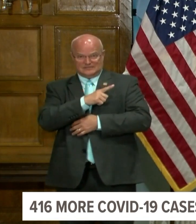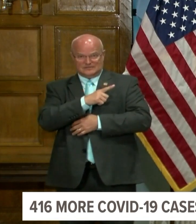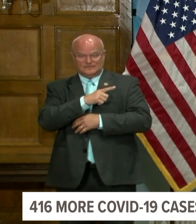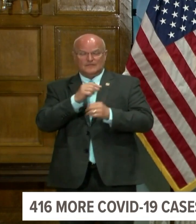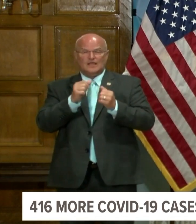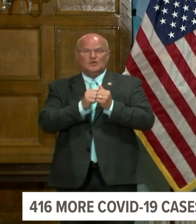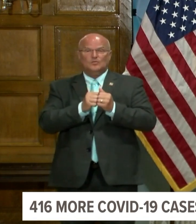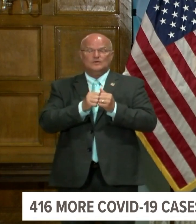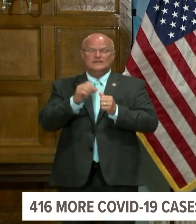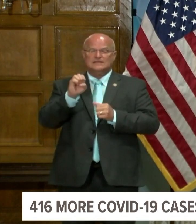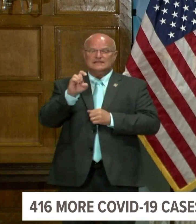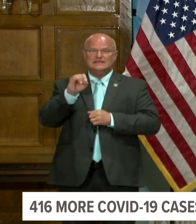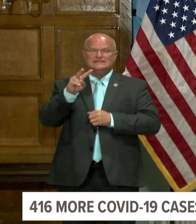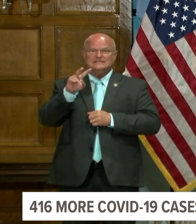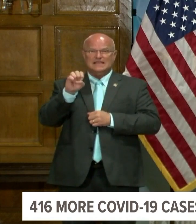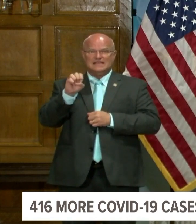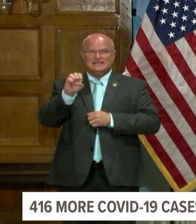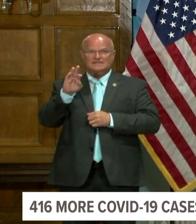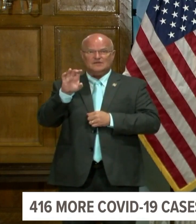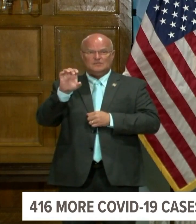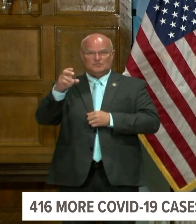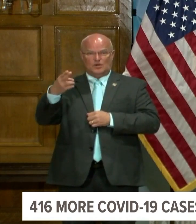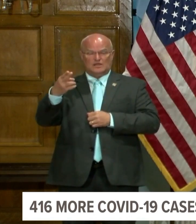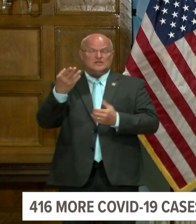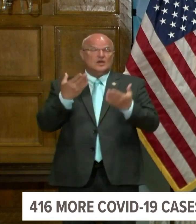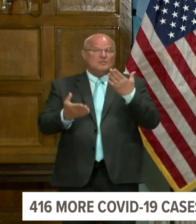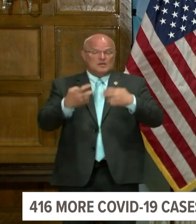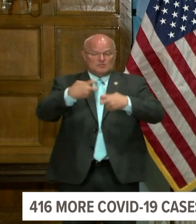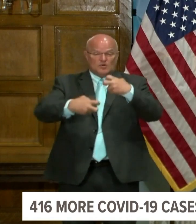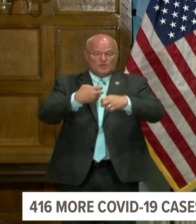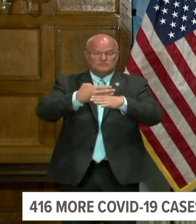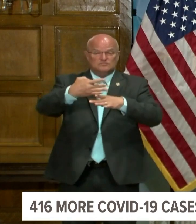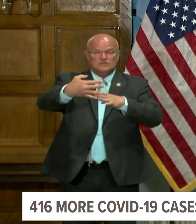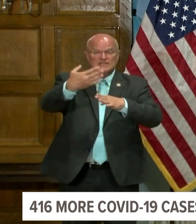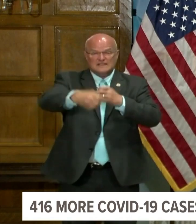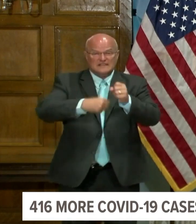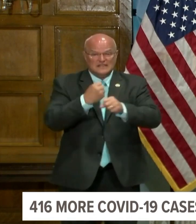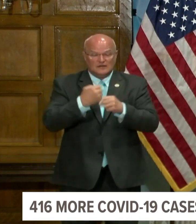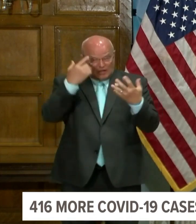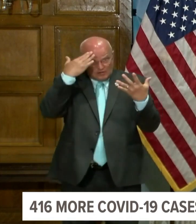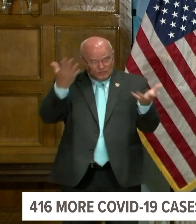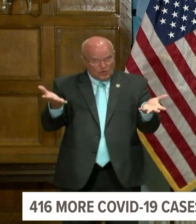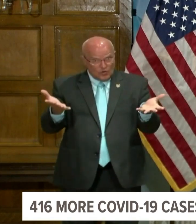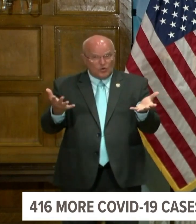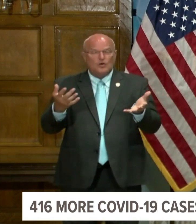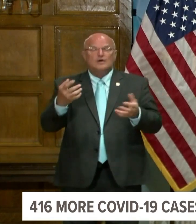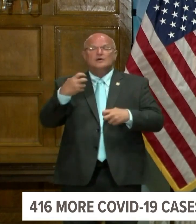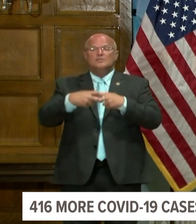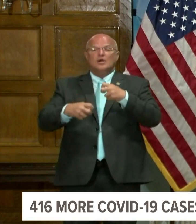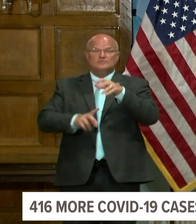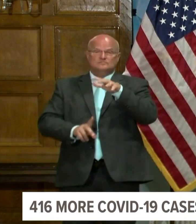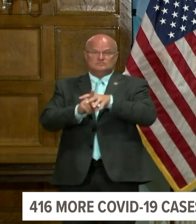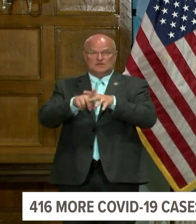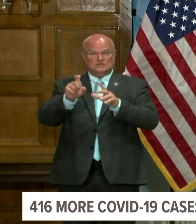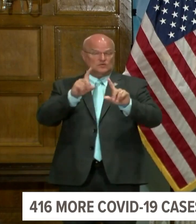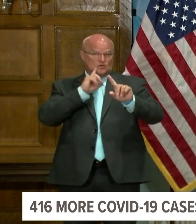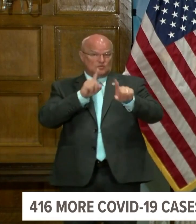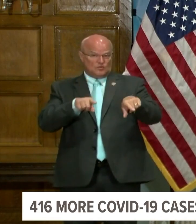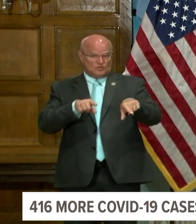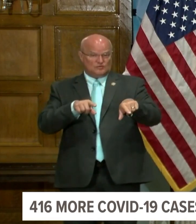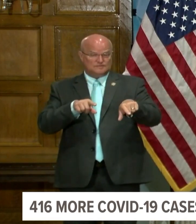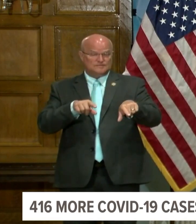and with the executive branch. So there may be some issues between now and the end of the year where we get to that point. I think all of us know there's some issues we have to work